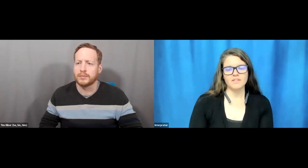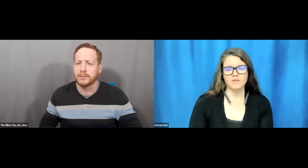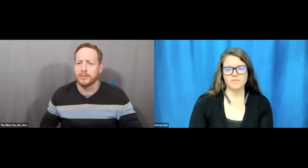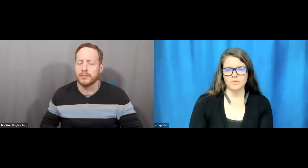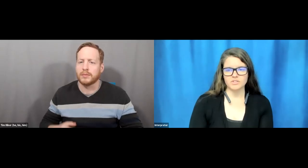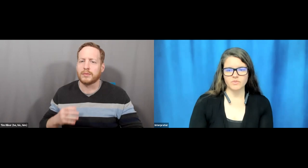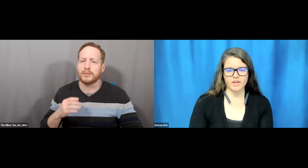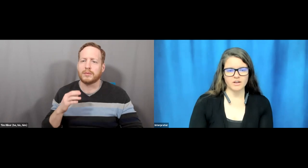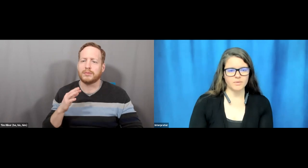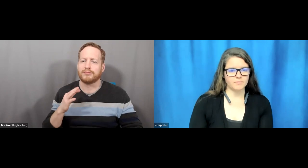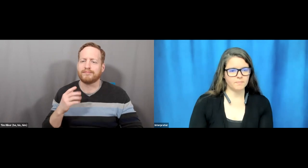Thank you very much for that comment.